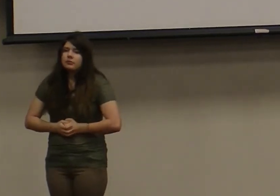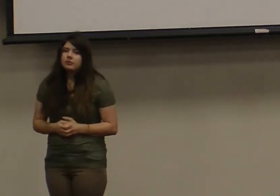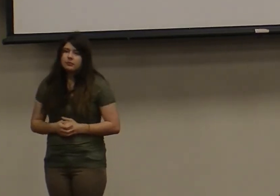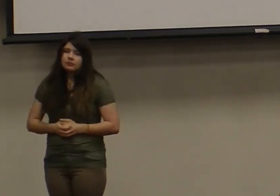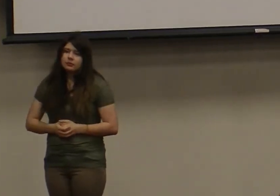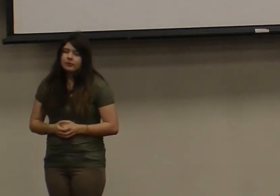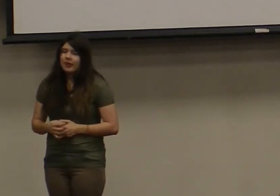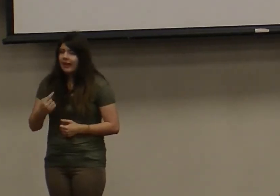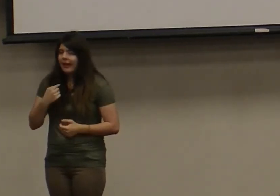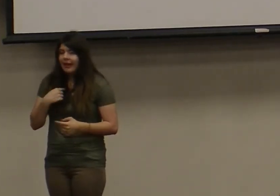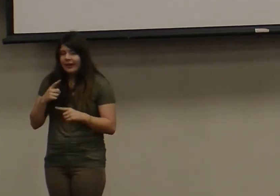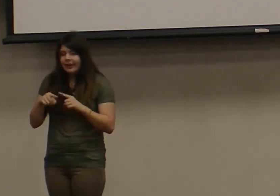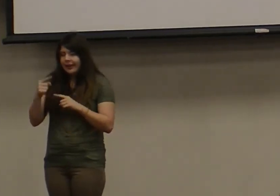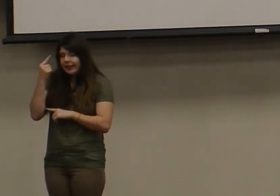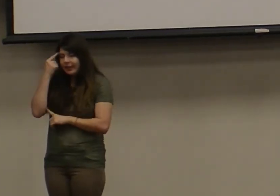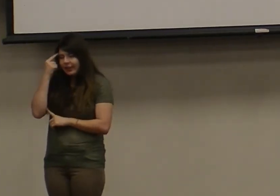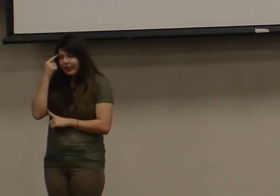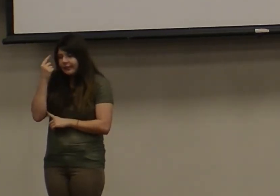I can't think of